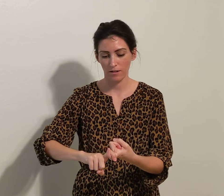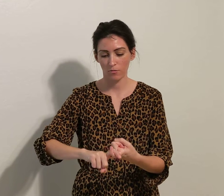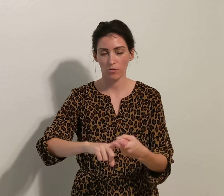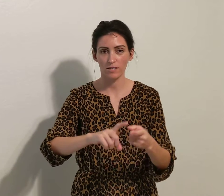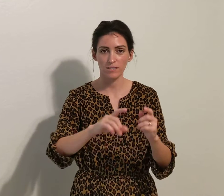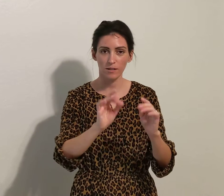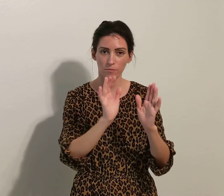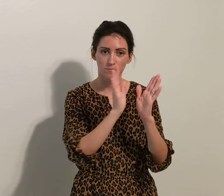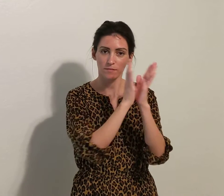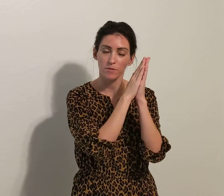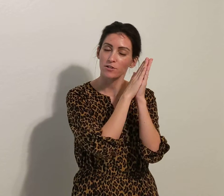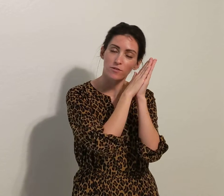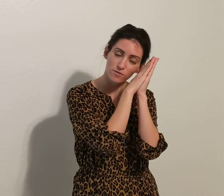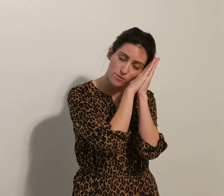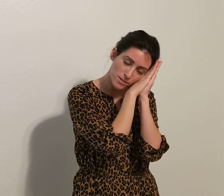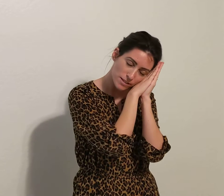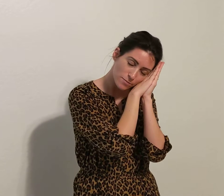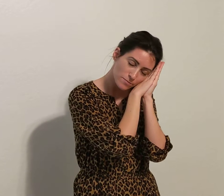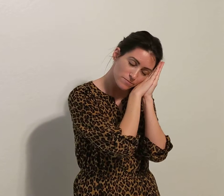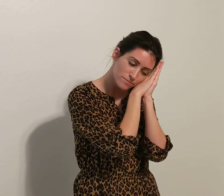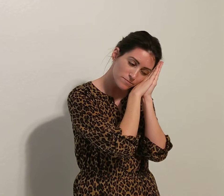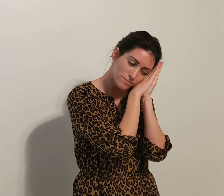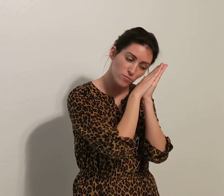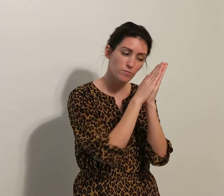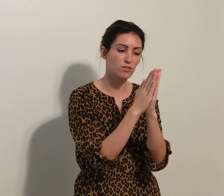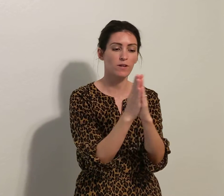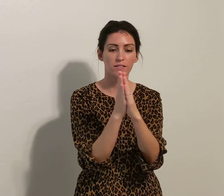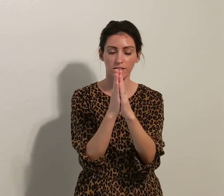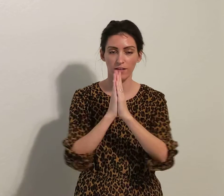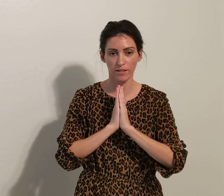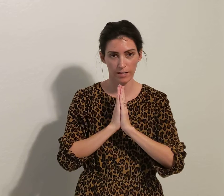were asleep, I'm going to do this for sleep. Put my 2 hands together like I'm